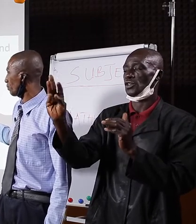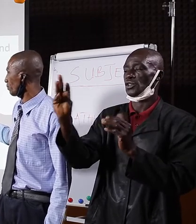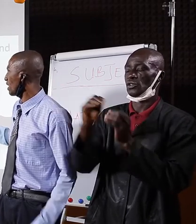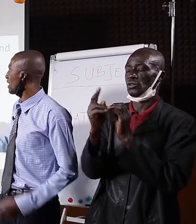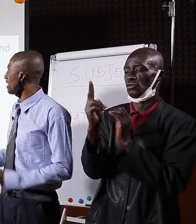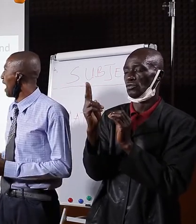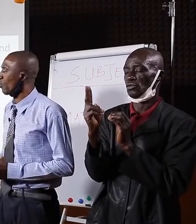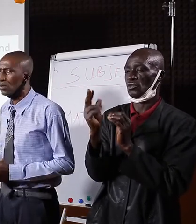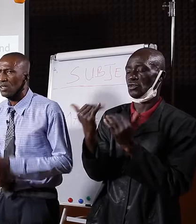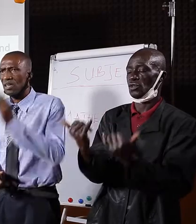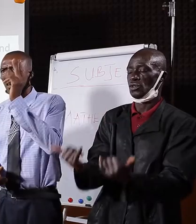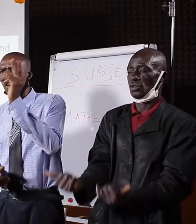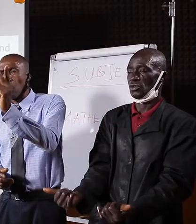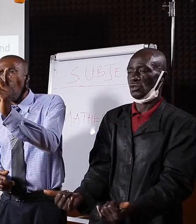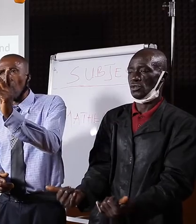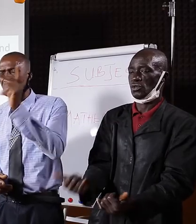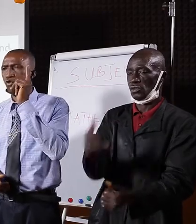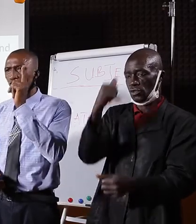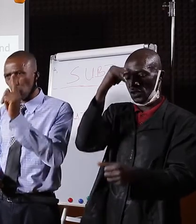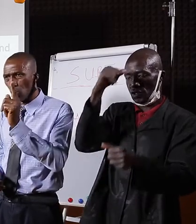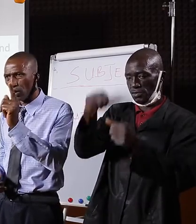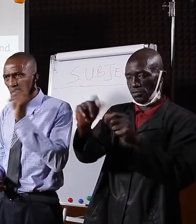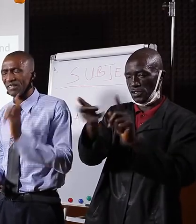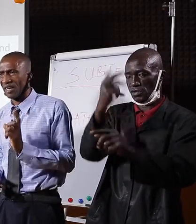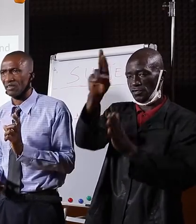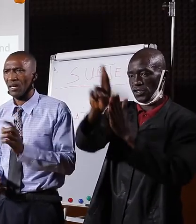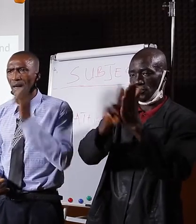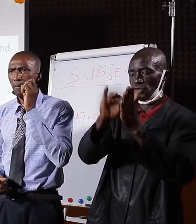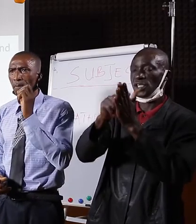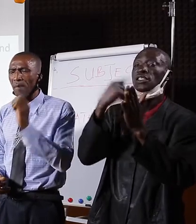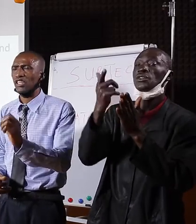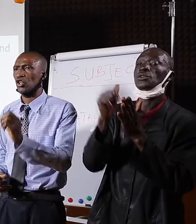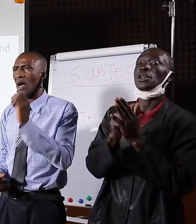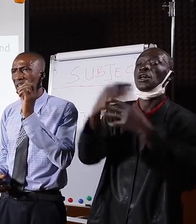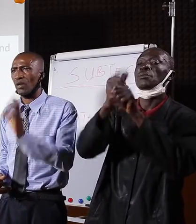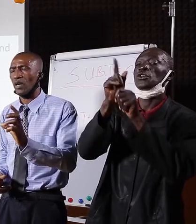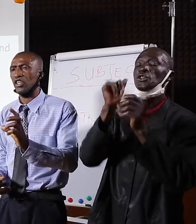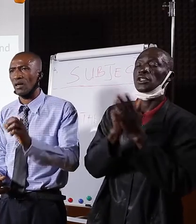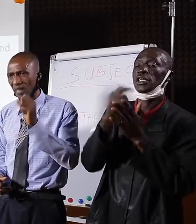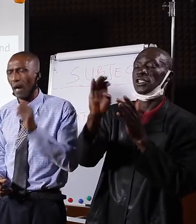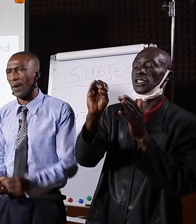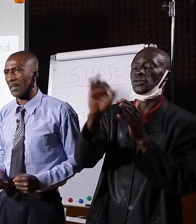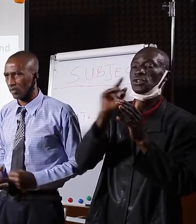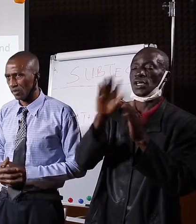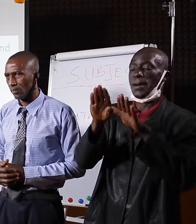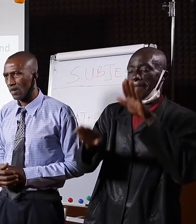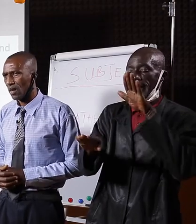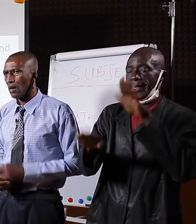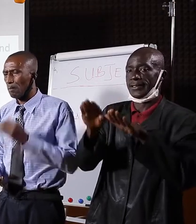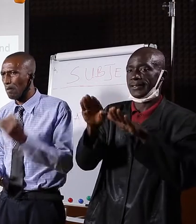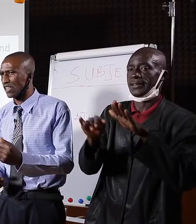2. Now, recall the first rule, which says make sure the equations are